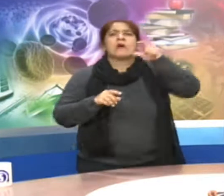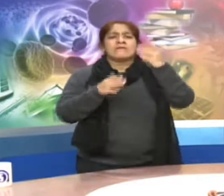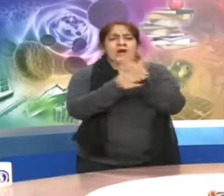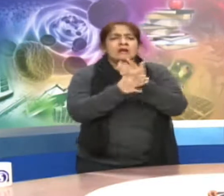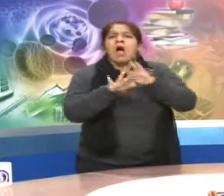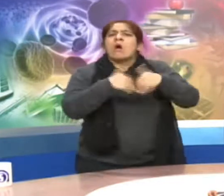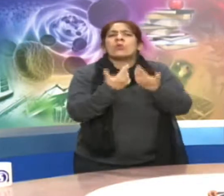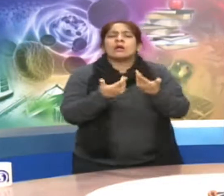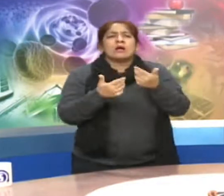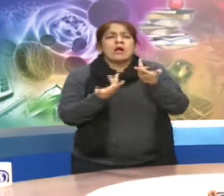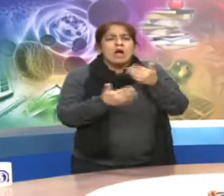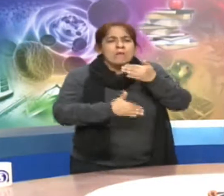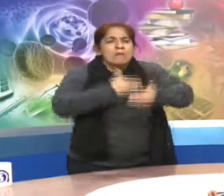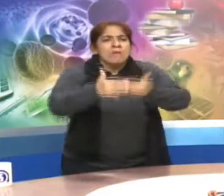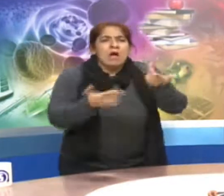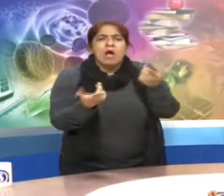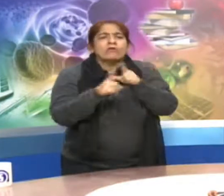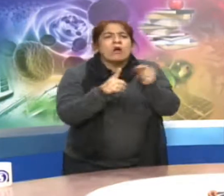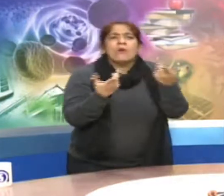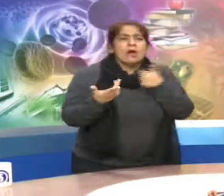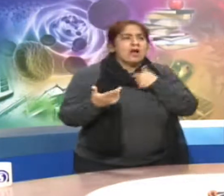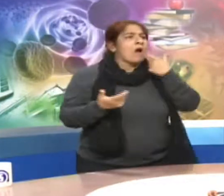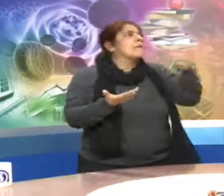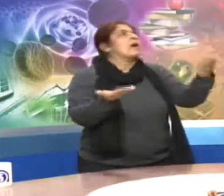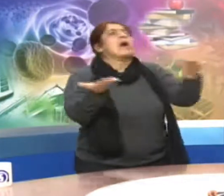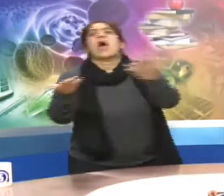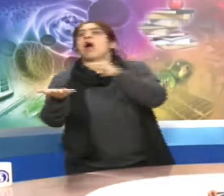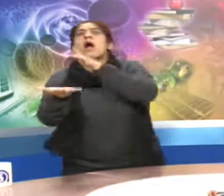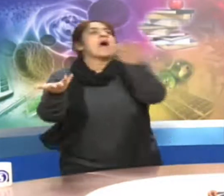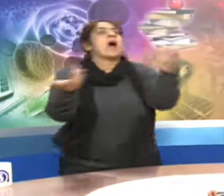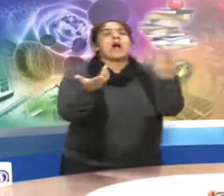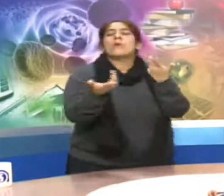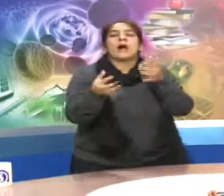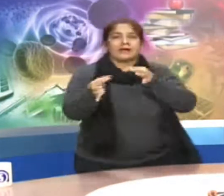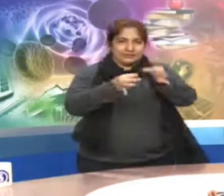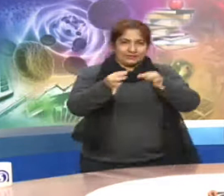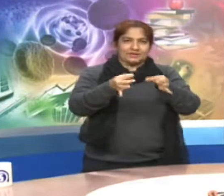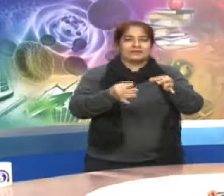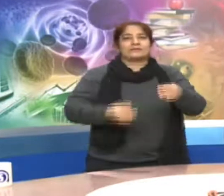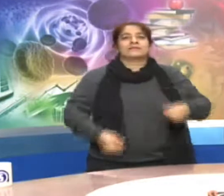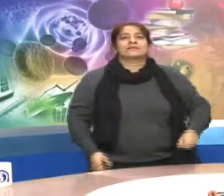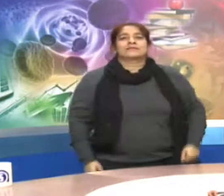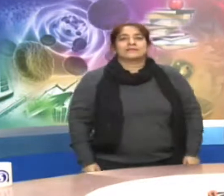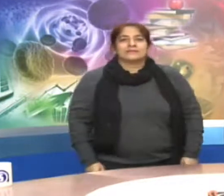Filing of complaints. What is the process of it? Let us study.